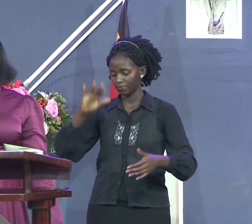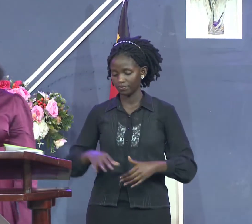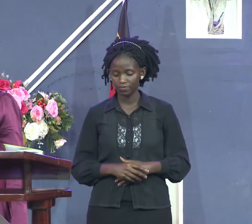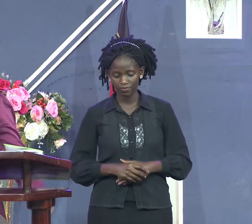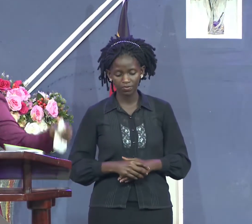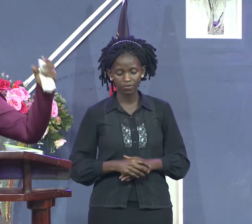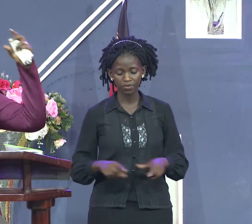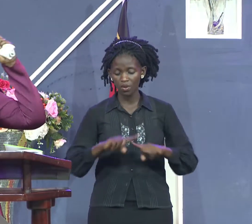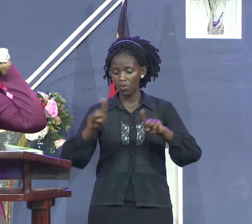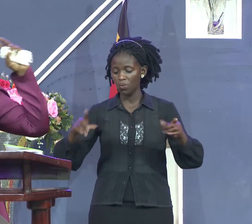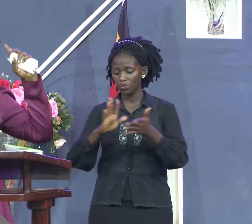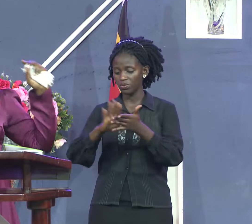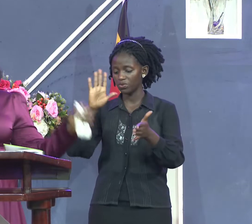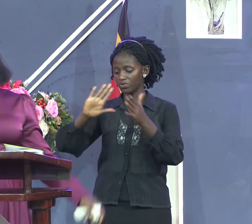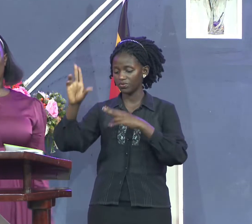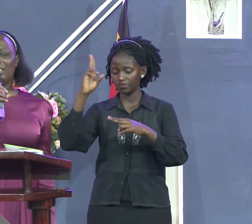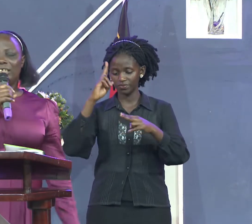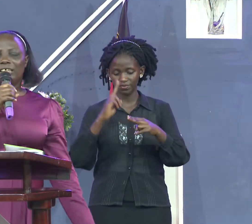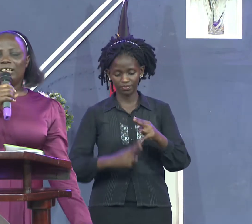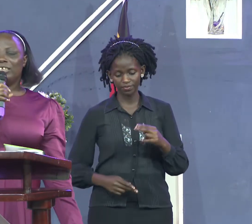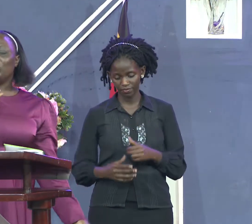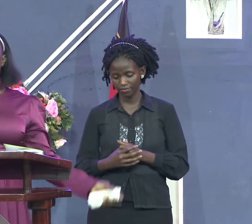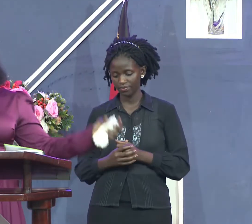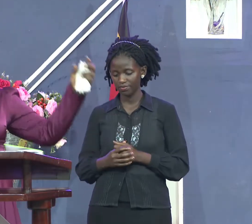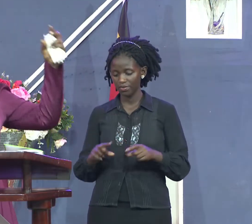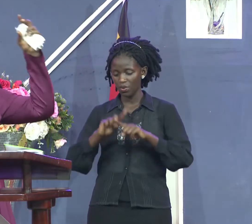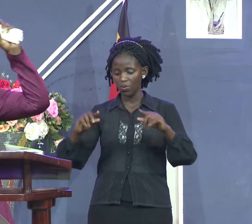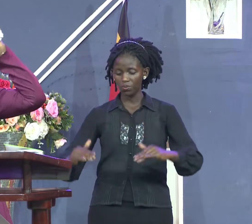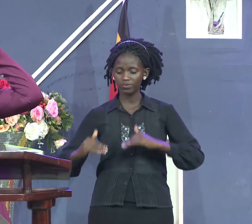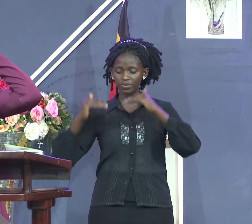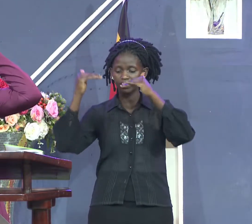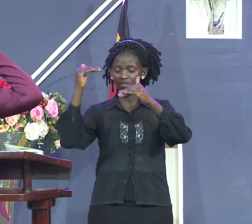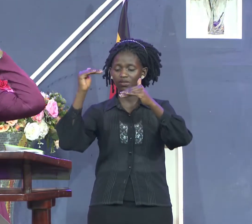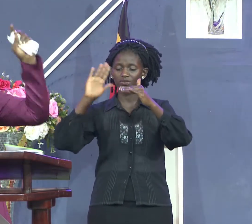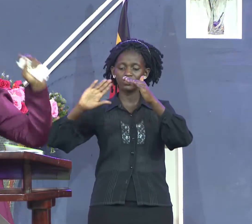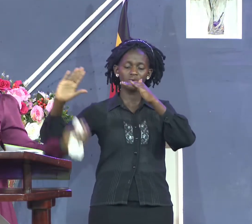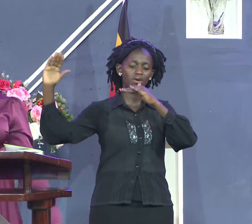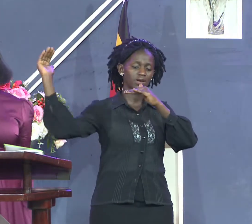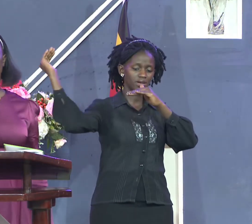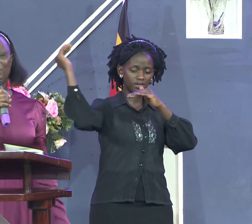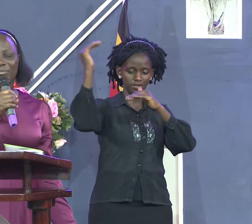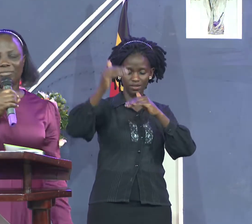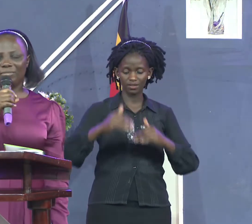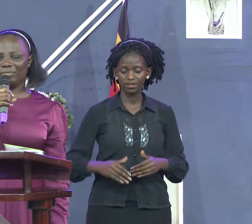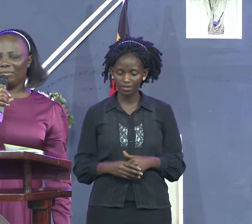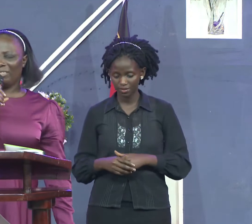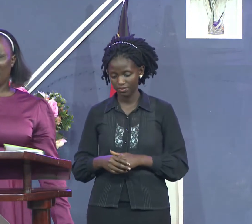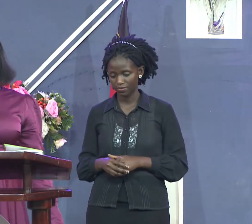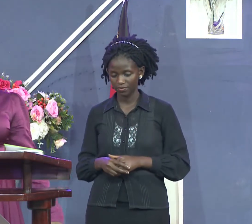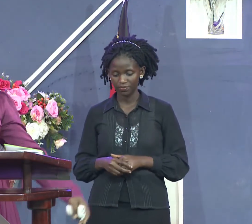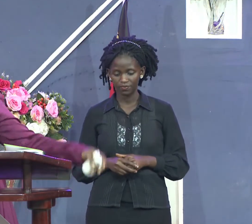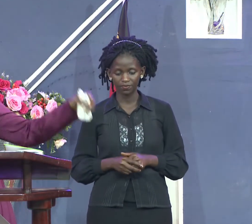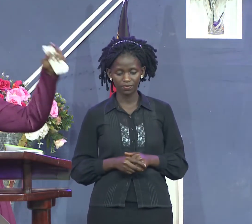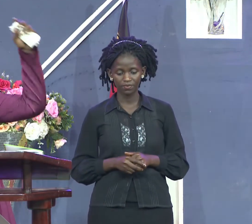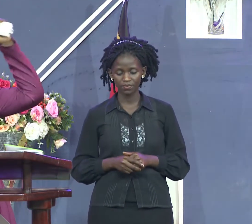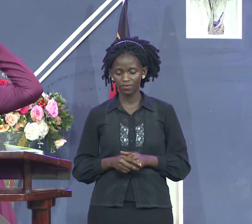all the glory. Tukugulumiza. We glorify your name. Tukuyimusa waggulu nnyo. We raise you high